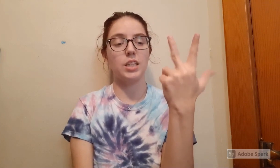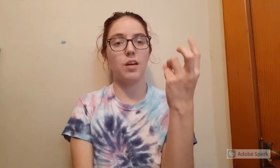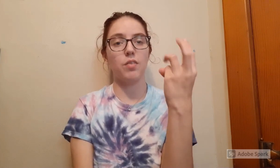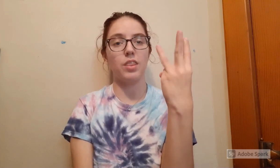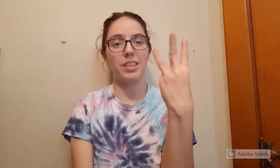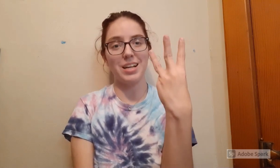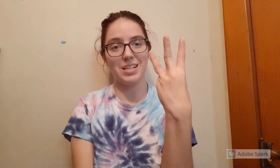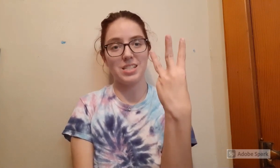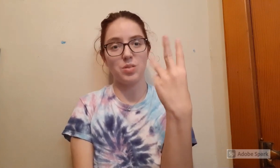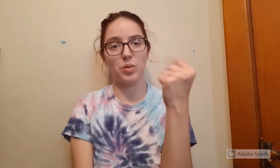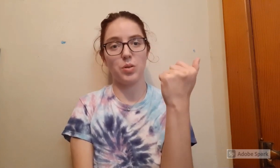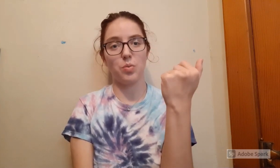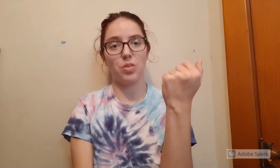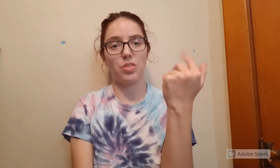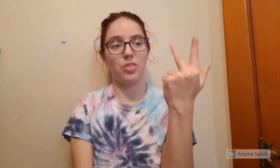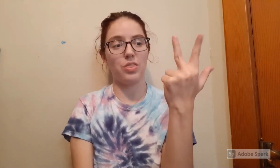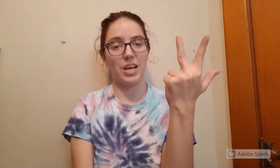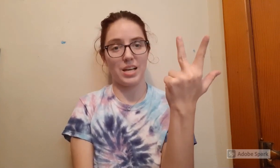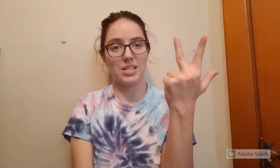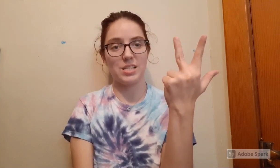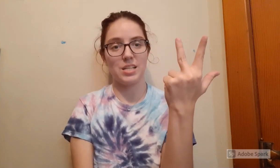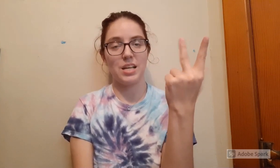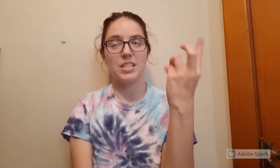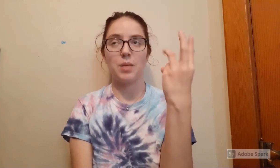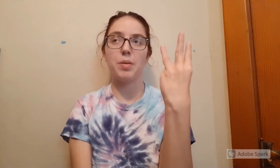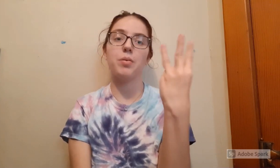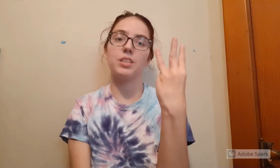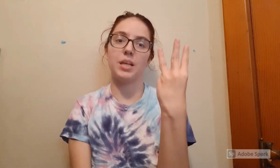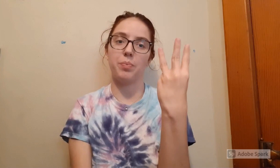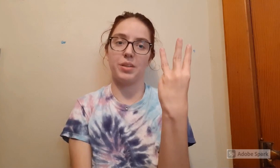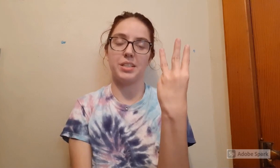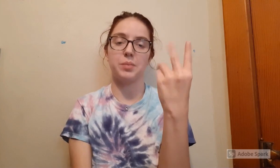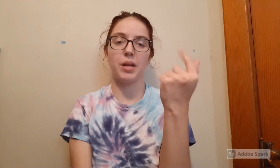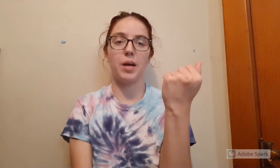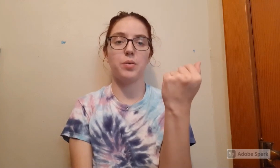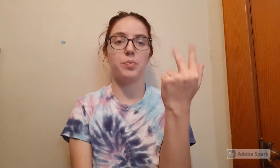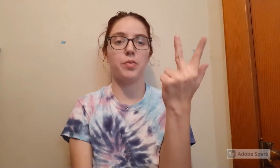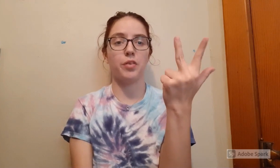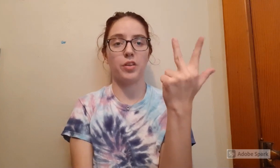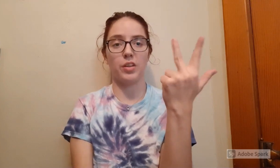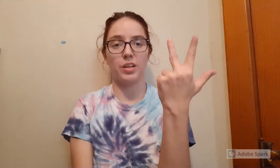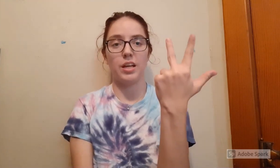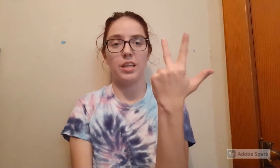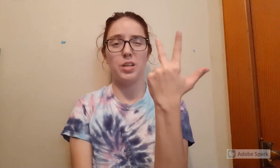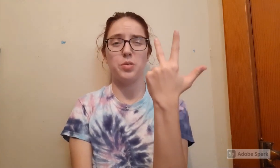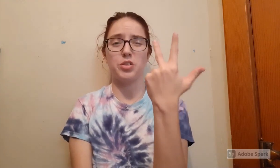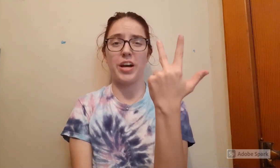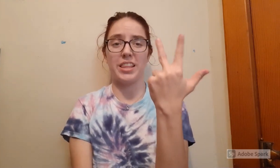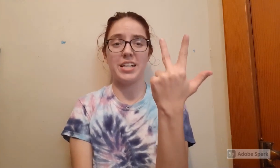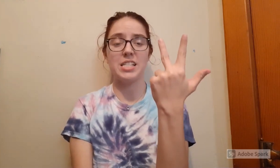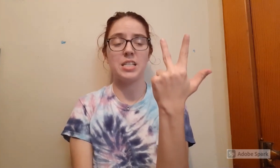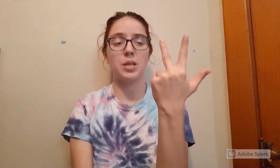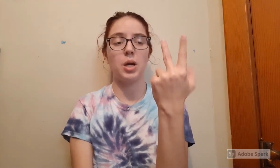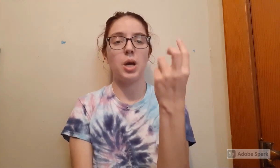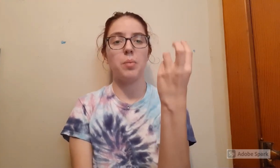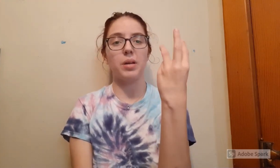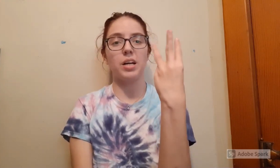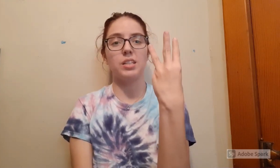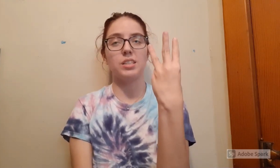of this, we do this. Some people accept this, but I would prefer that you try this, because